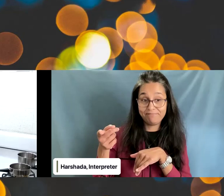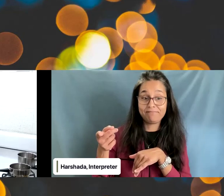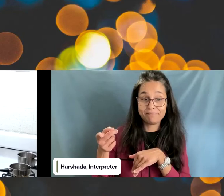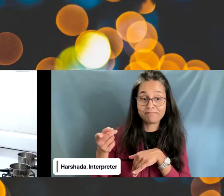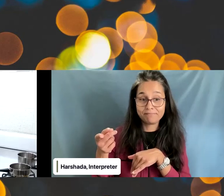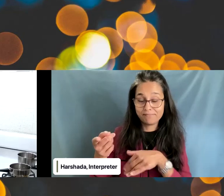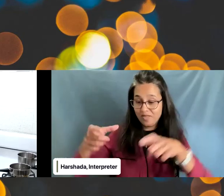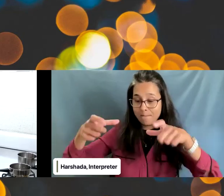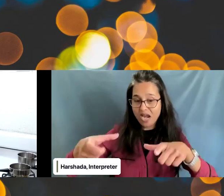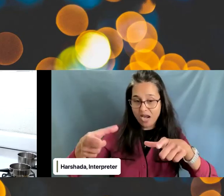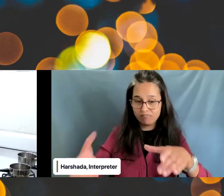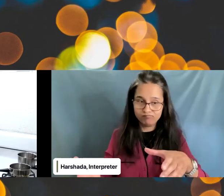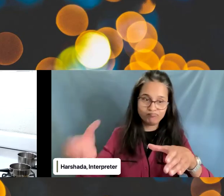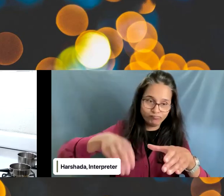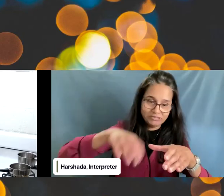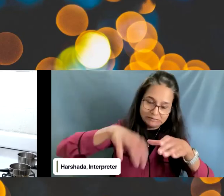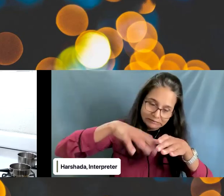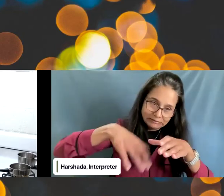there.